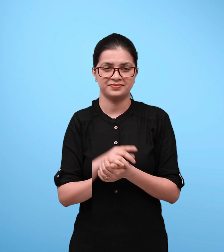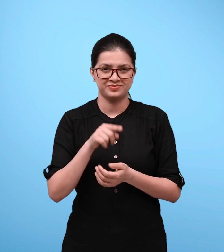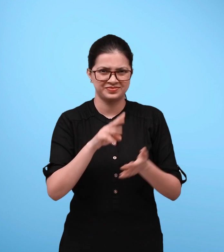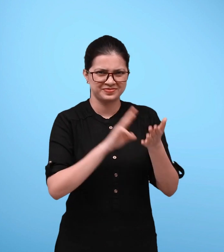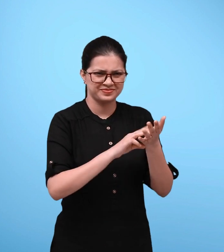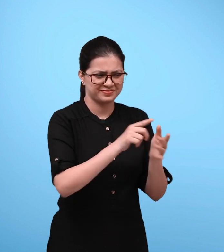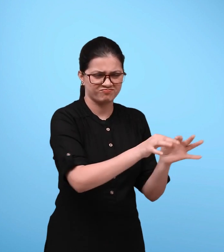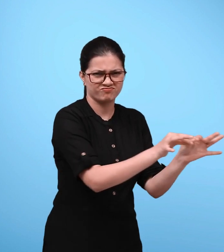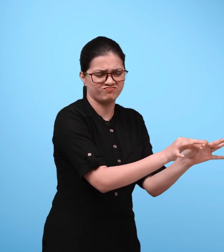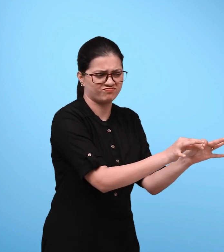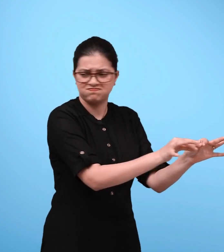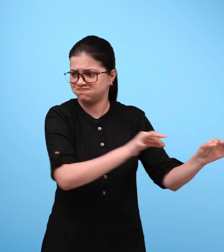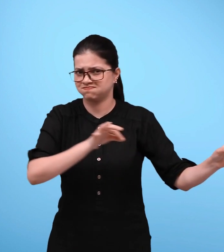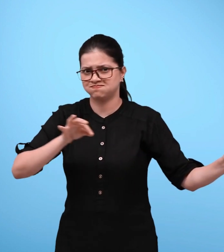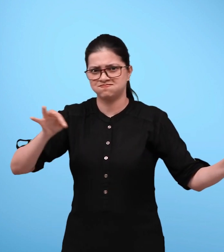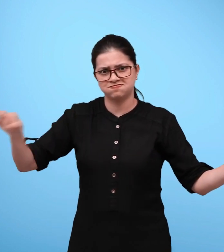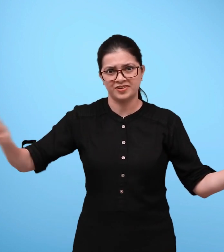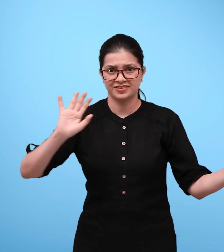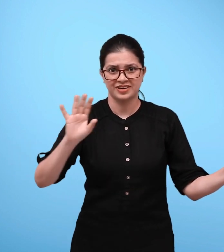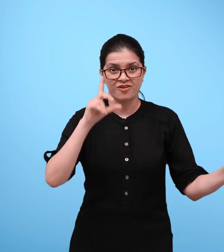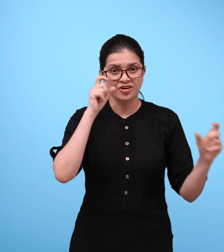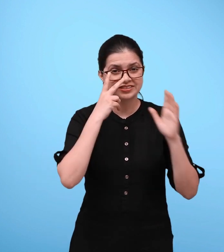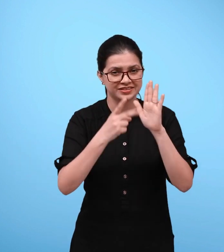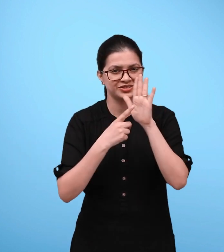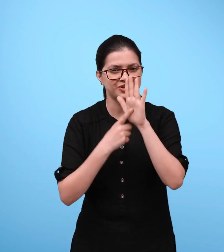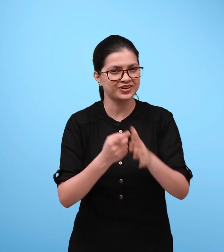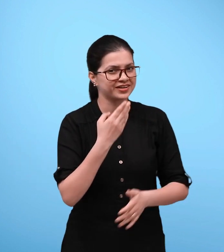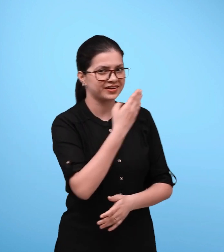A meter scale is shown in figure 10.6.